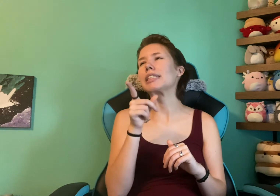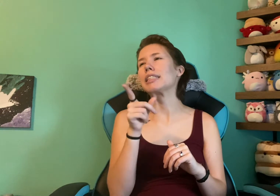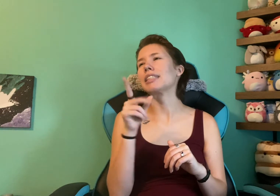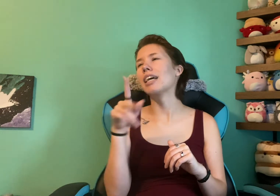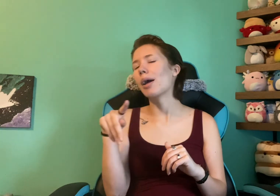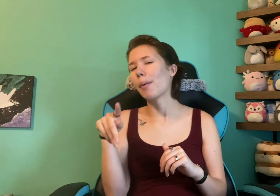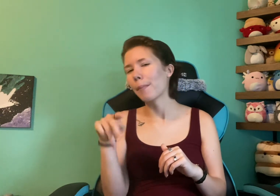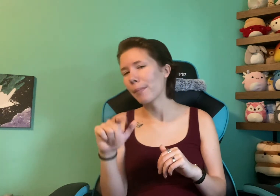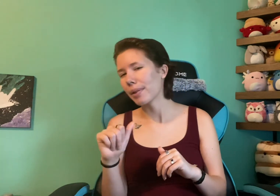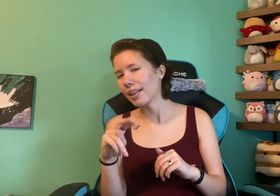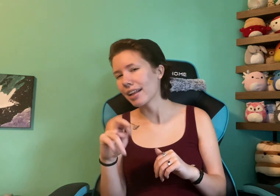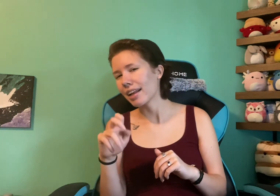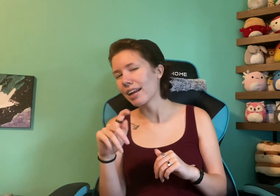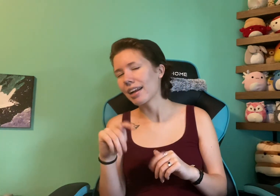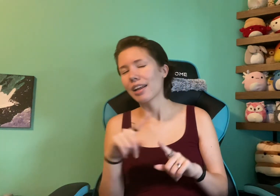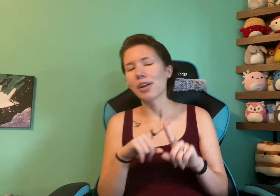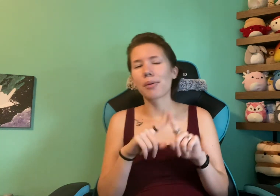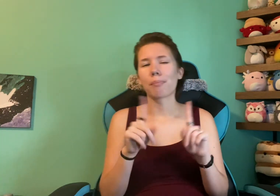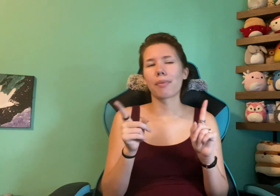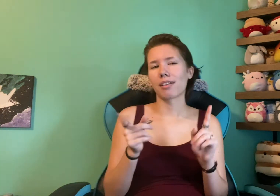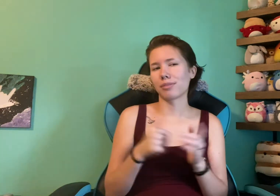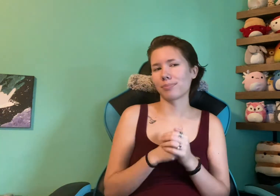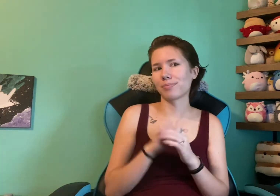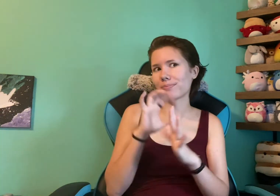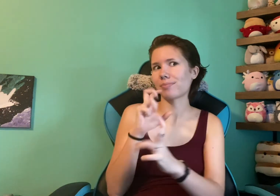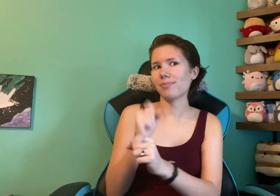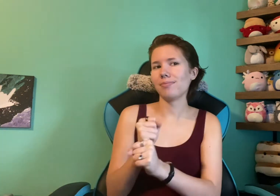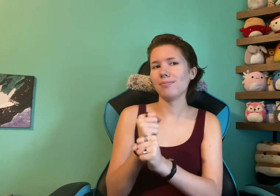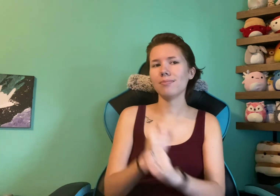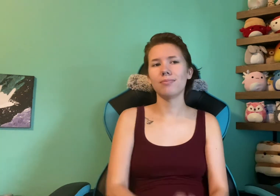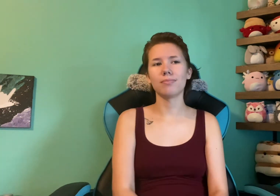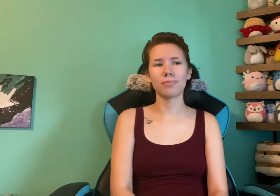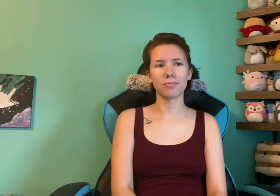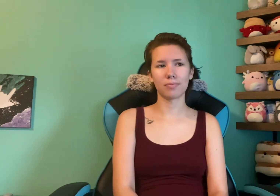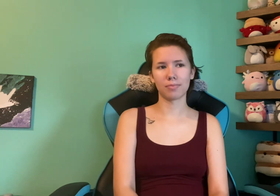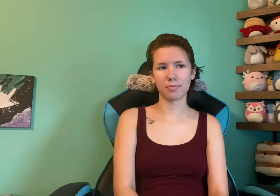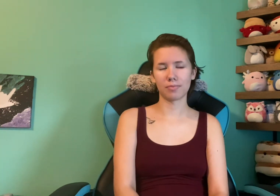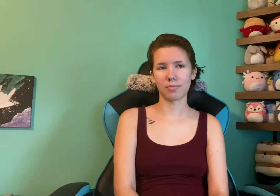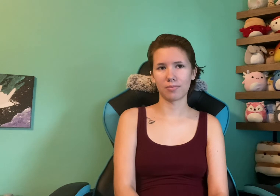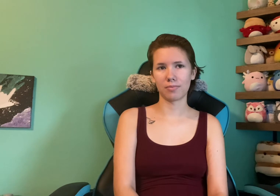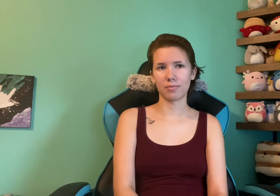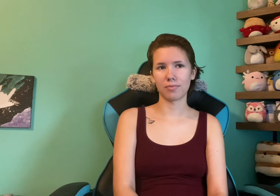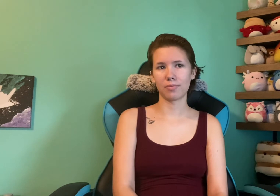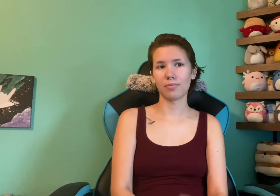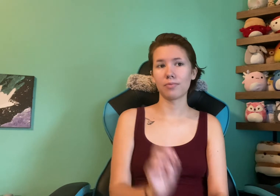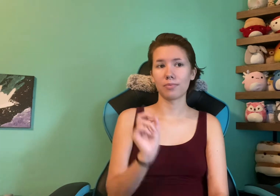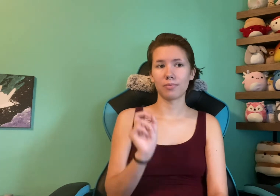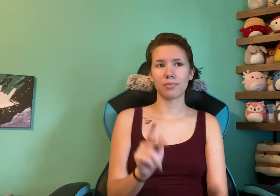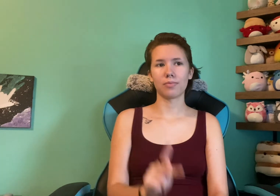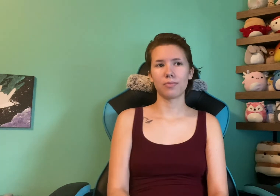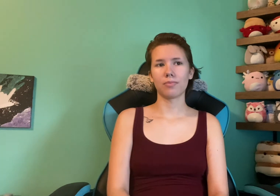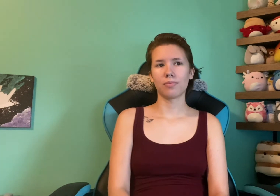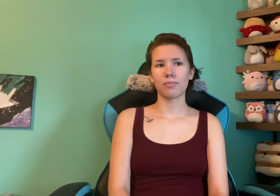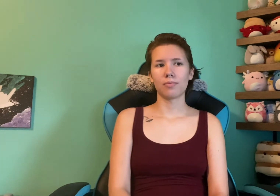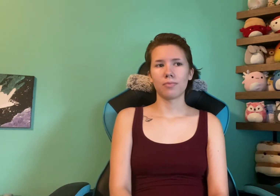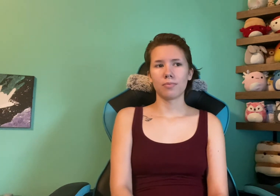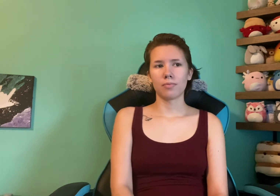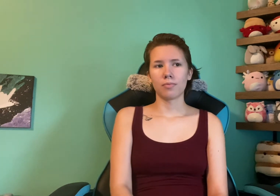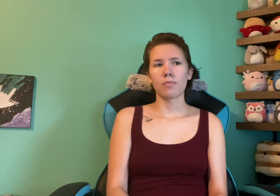small bodies in the fringes of the outer solar system. Okay, so what does the professor